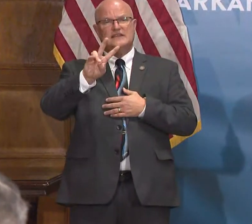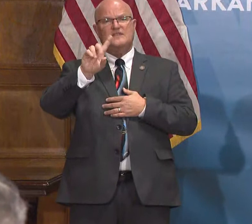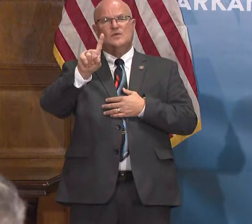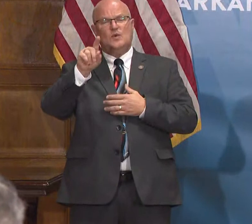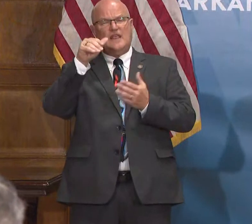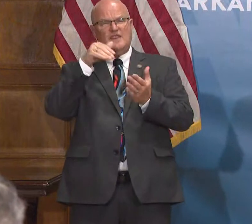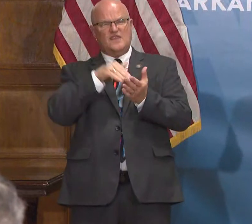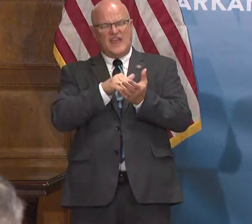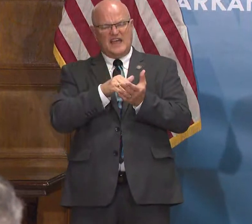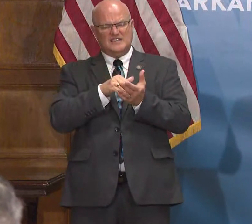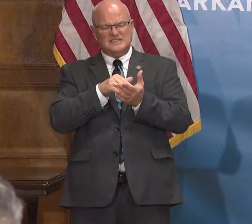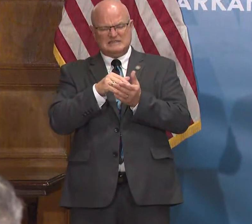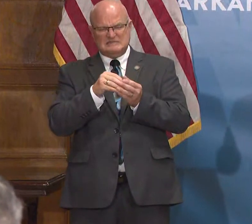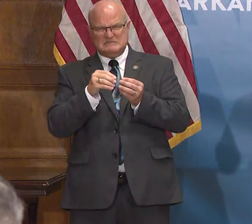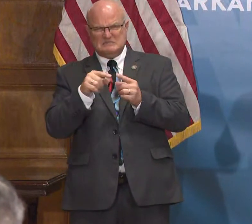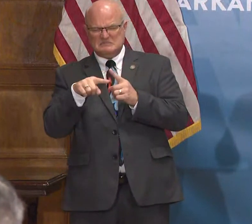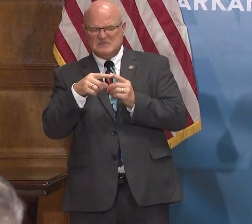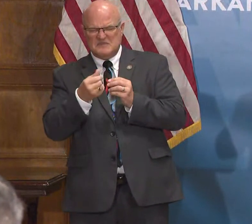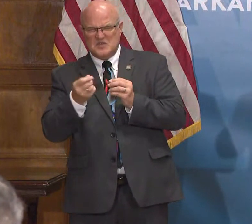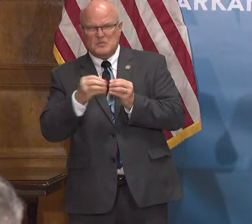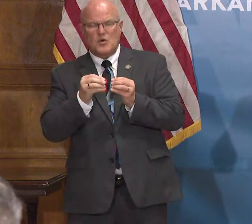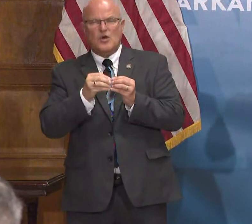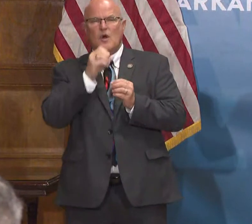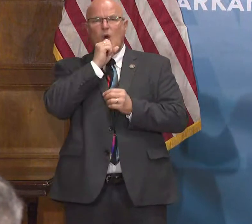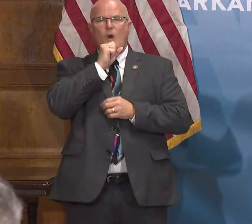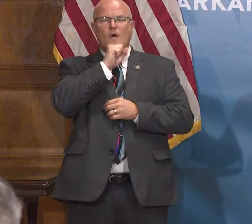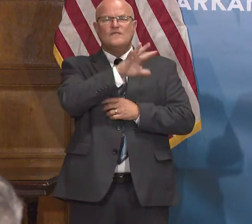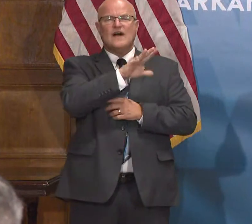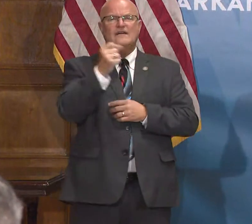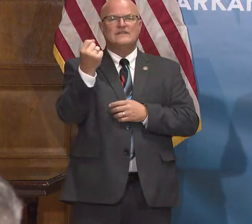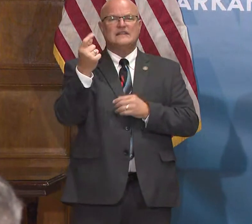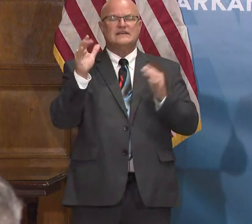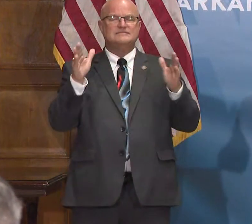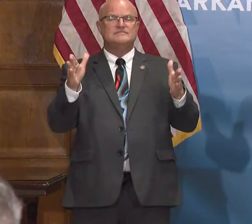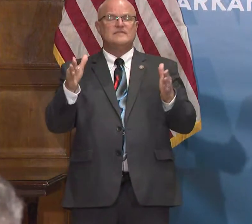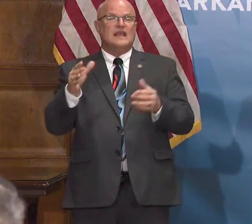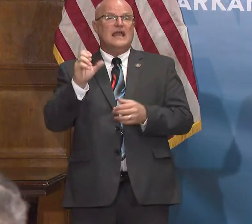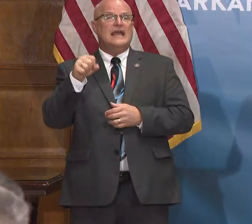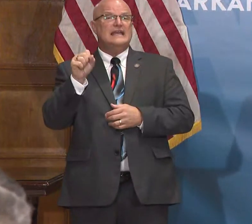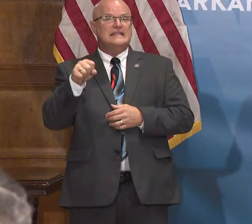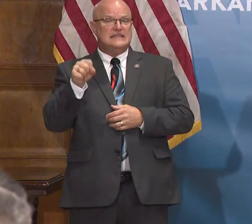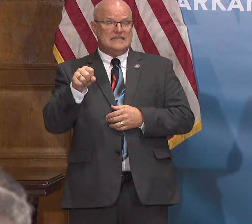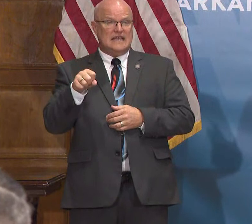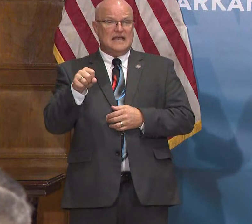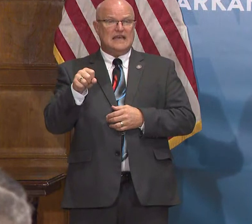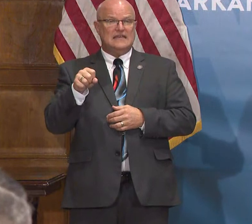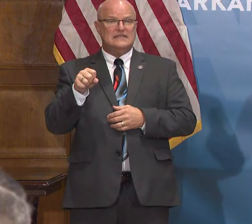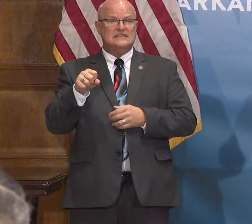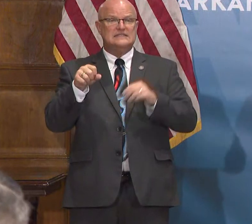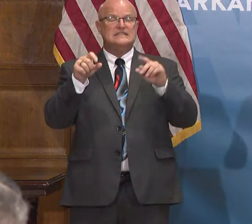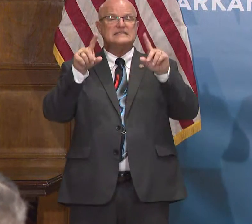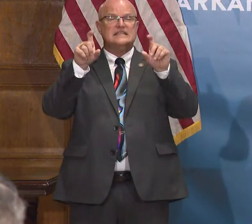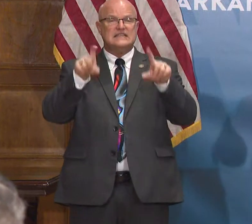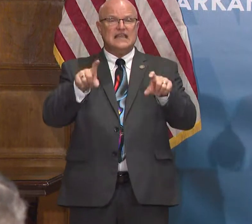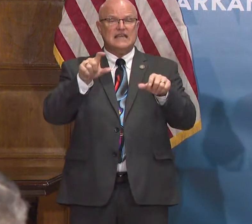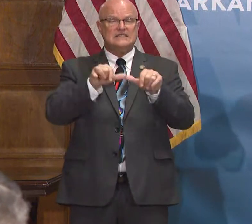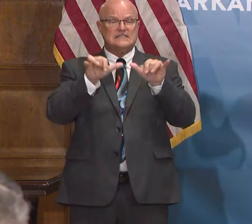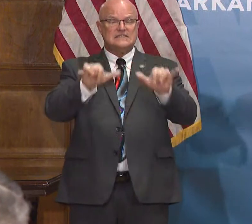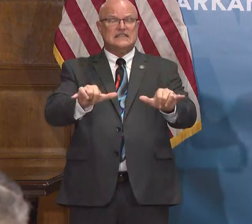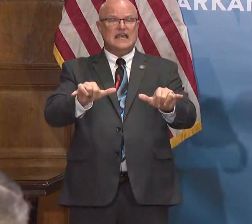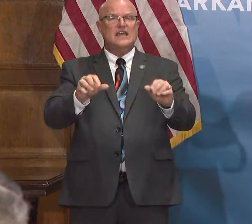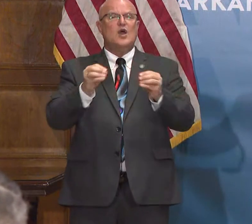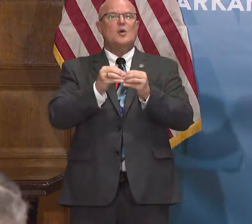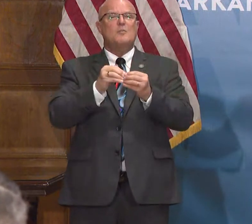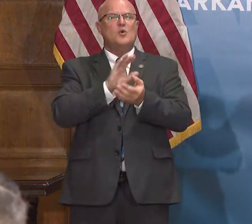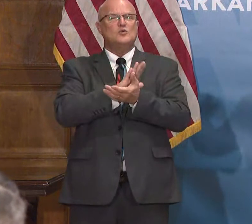271,000 and change children between the ages of 5 and 11. And yes, the Test to Stay has been rolled out. More schools